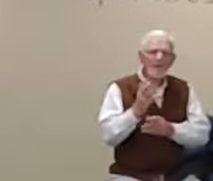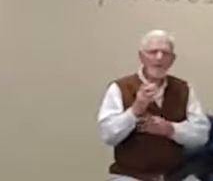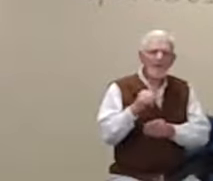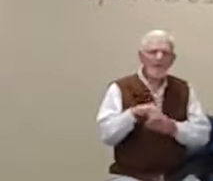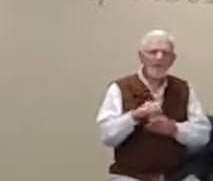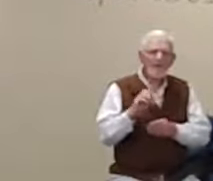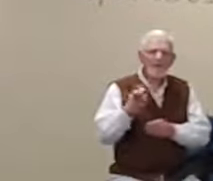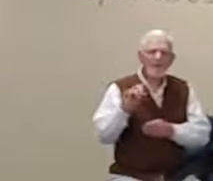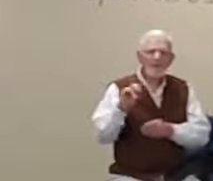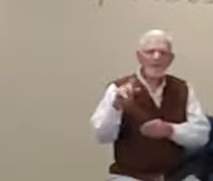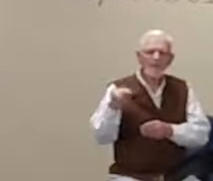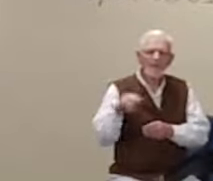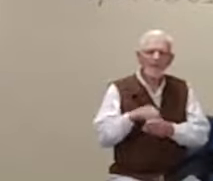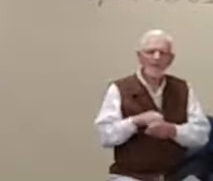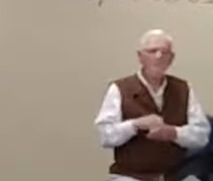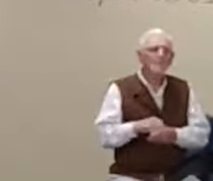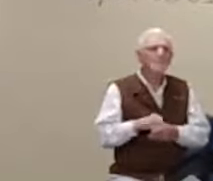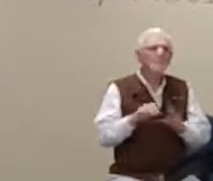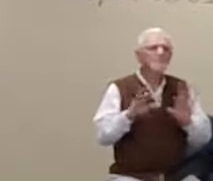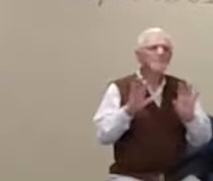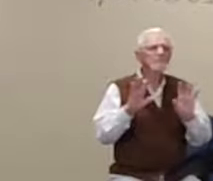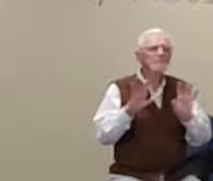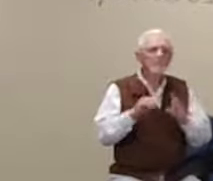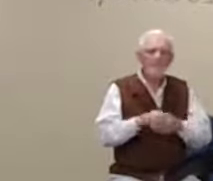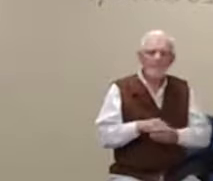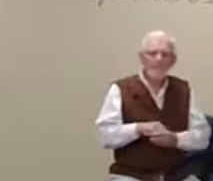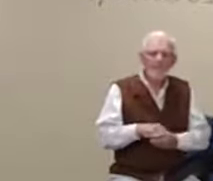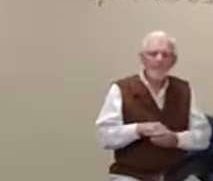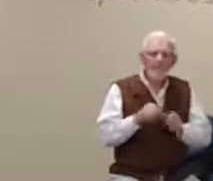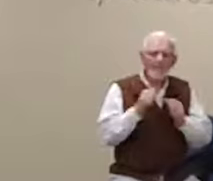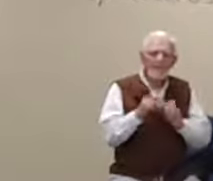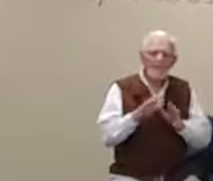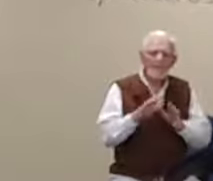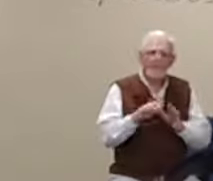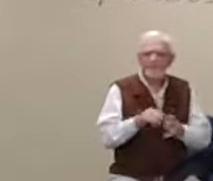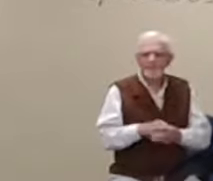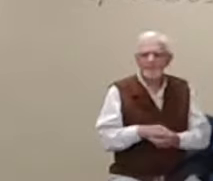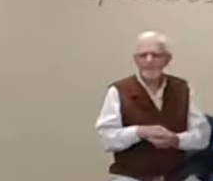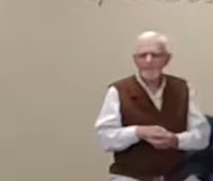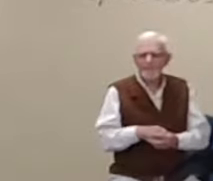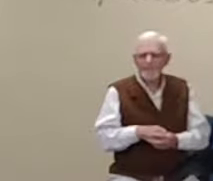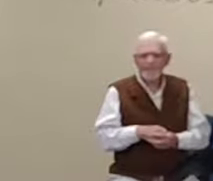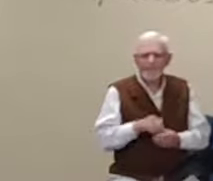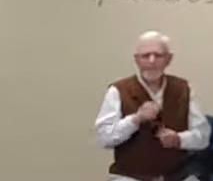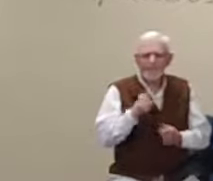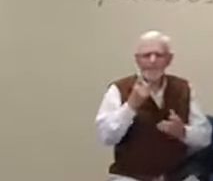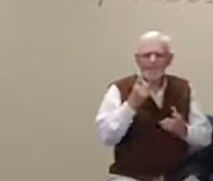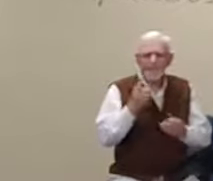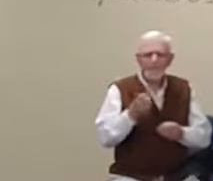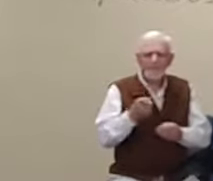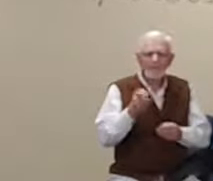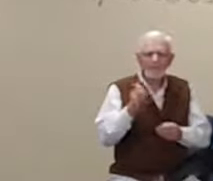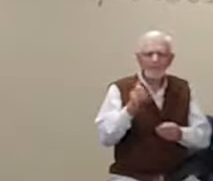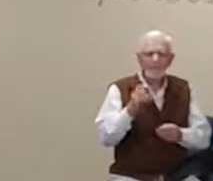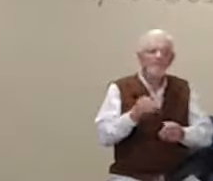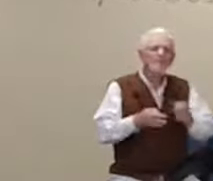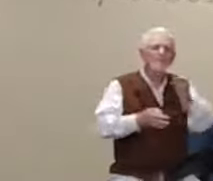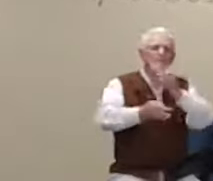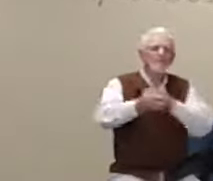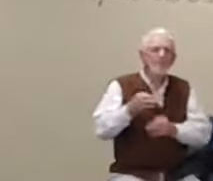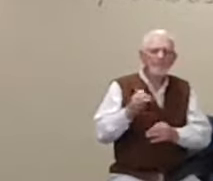to me, is amazing. Amen. It's a blessing. You know, I don't think you should exchange your